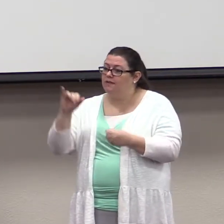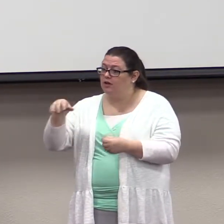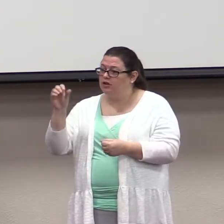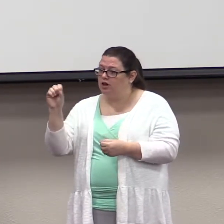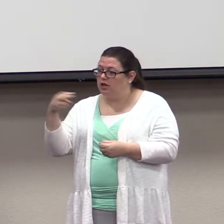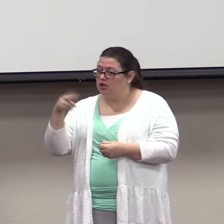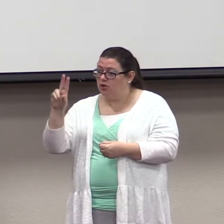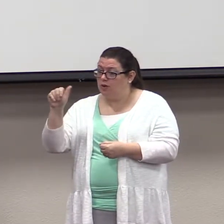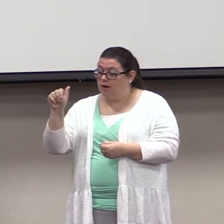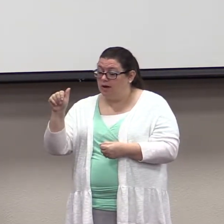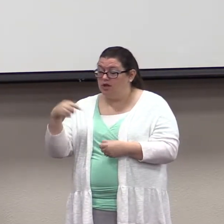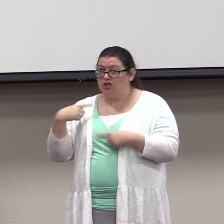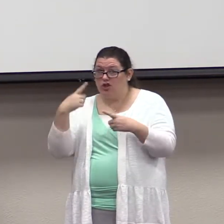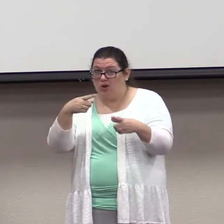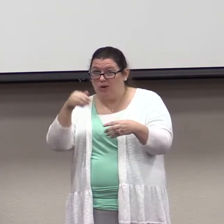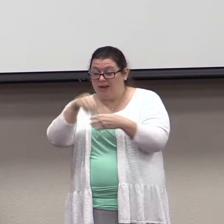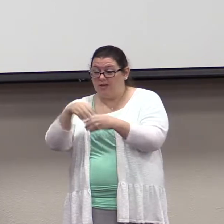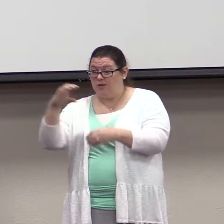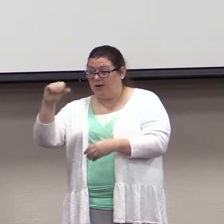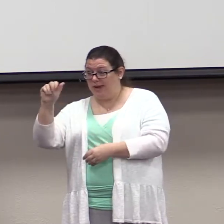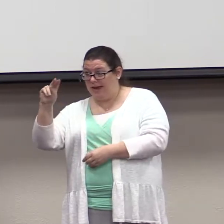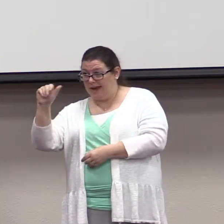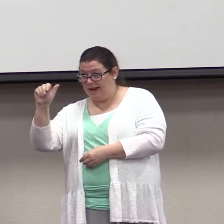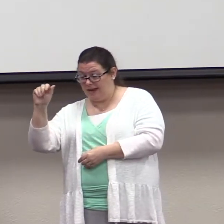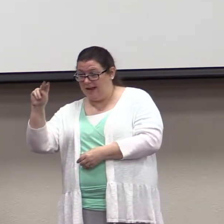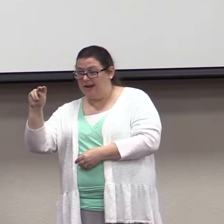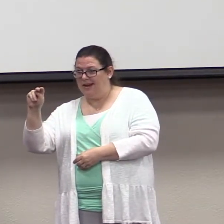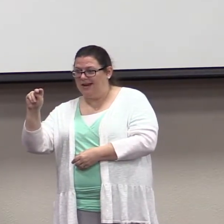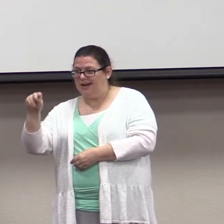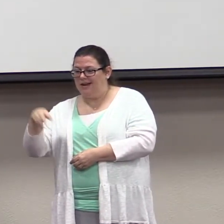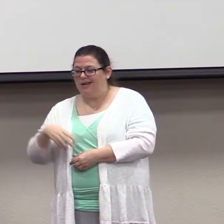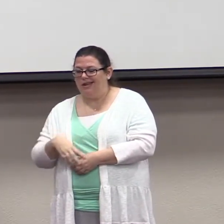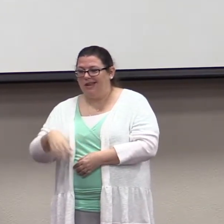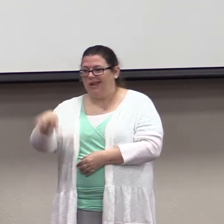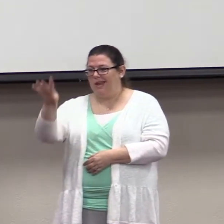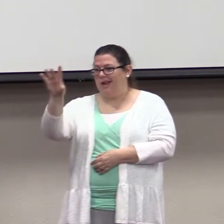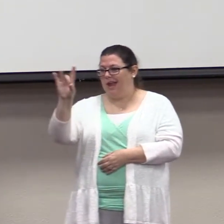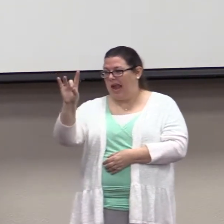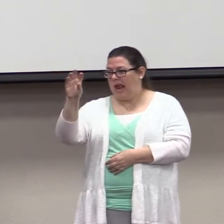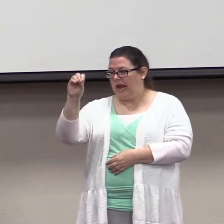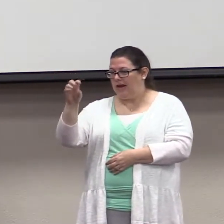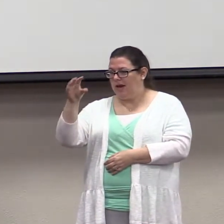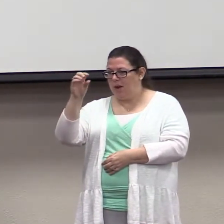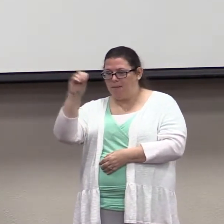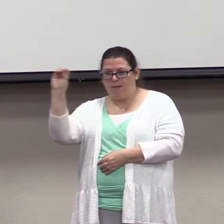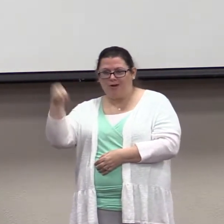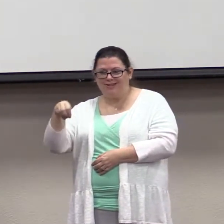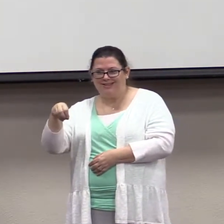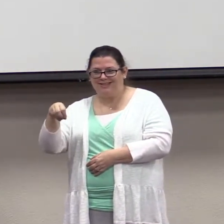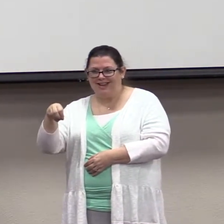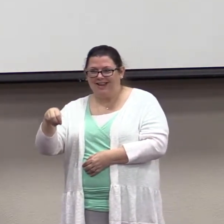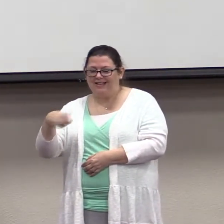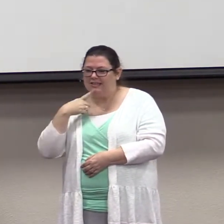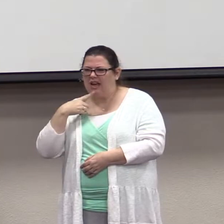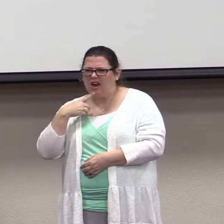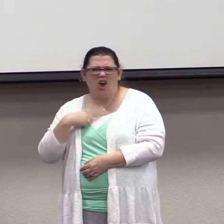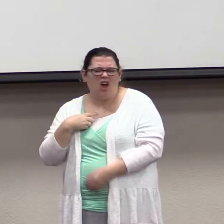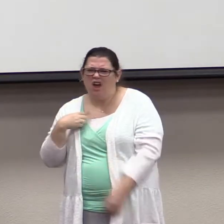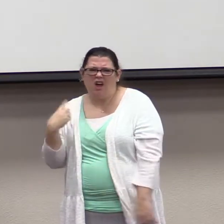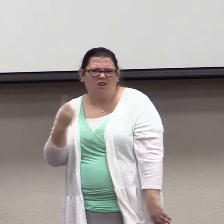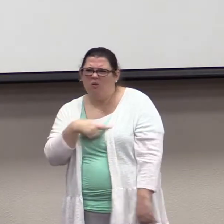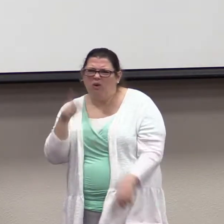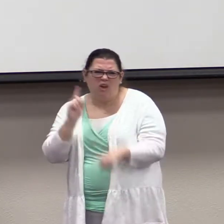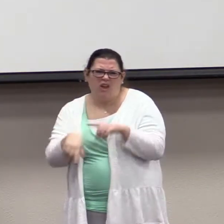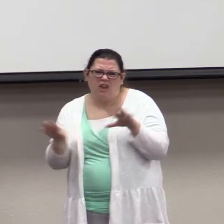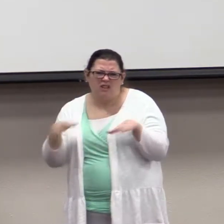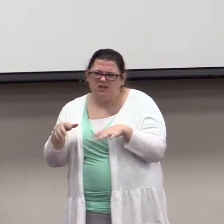Canaan," when 80% of the others, over 80%, who saw the same things that they did, said, "We can't do it.